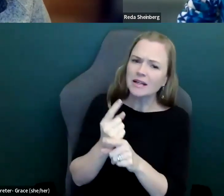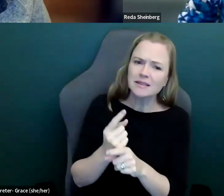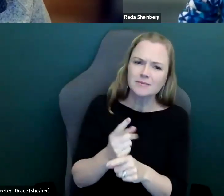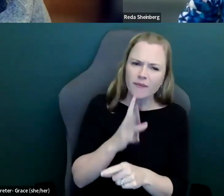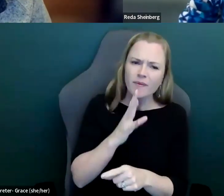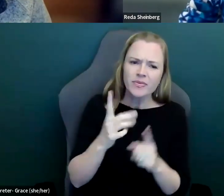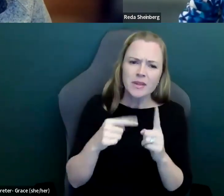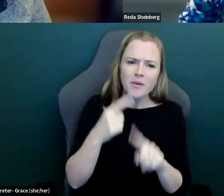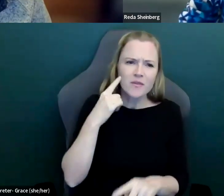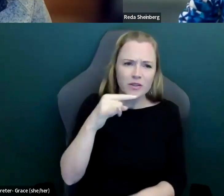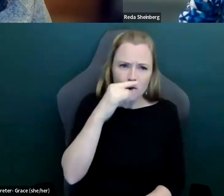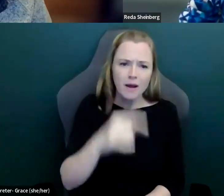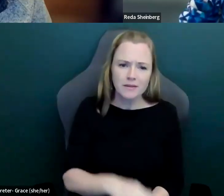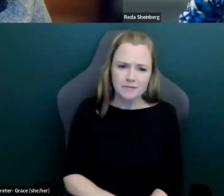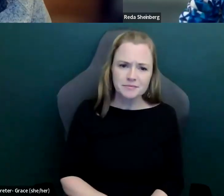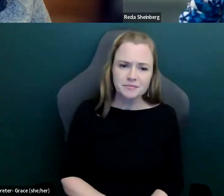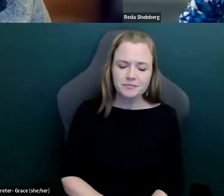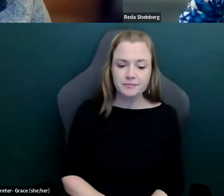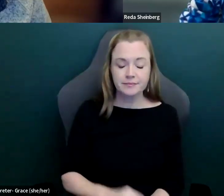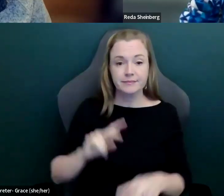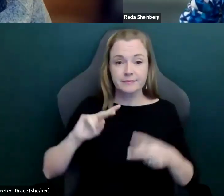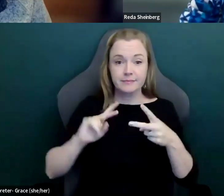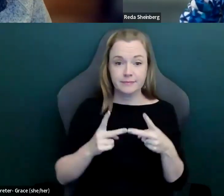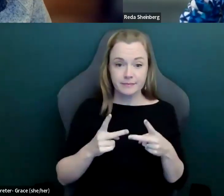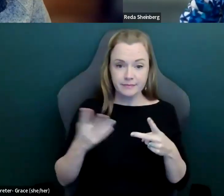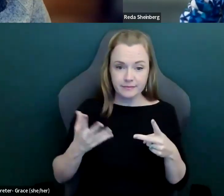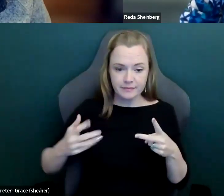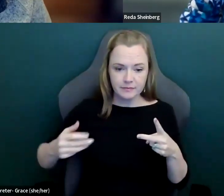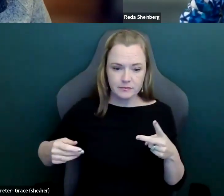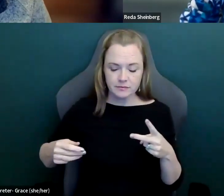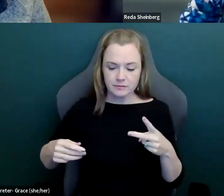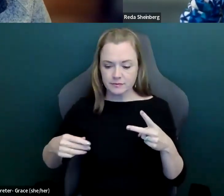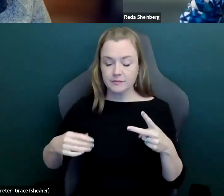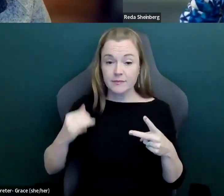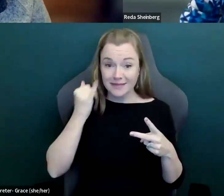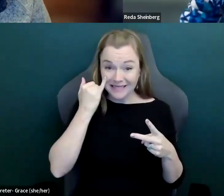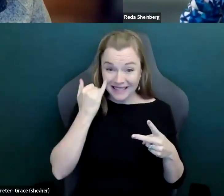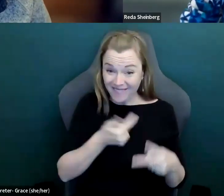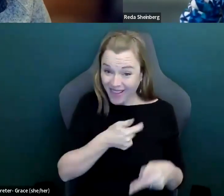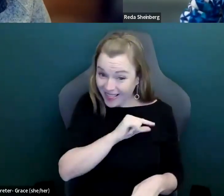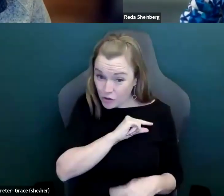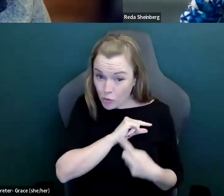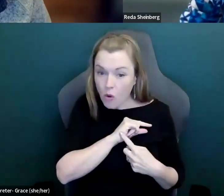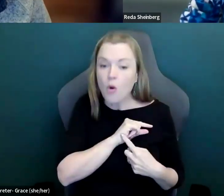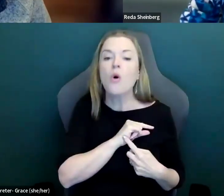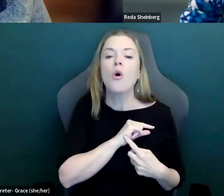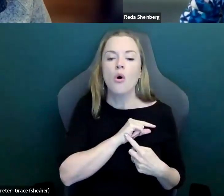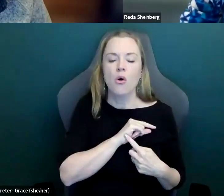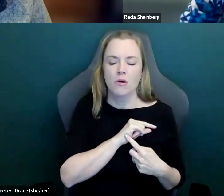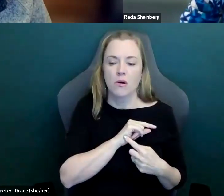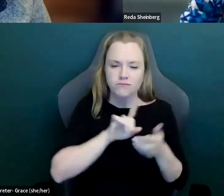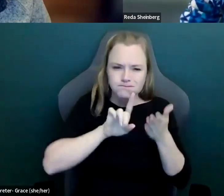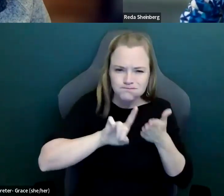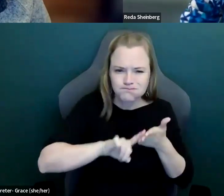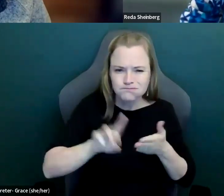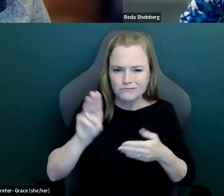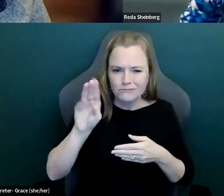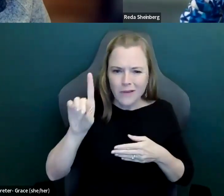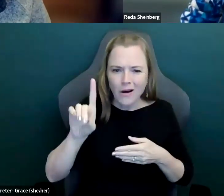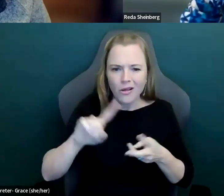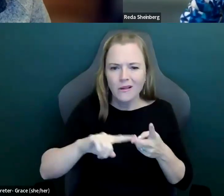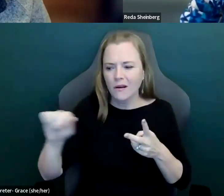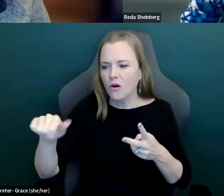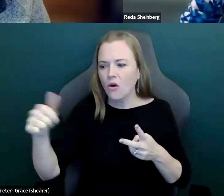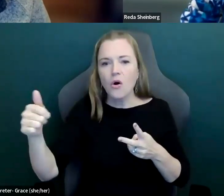about for your child. The second thing is, if eligible, look into Maryland or another state's